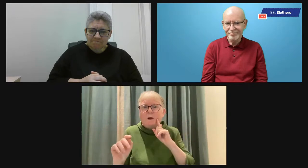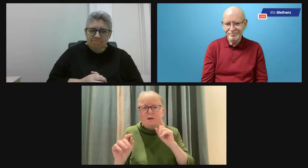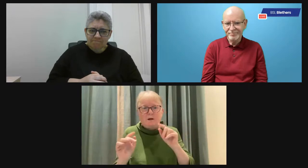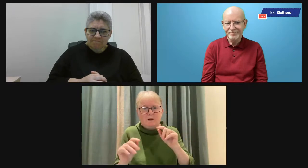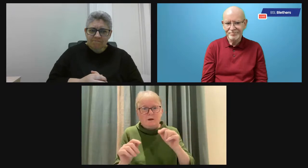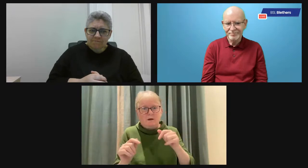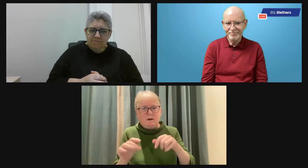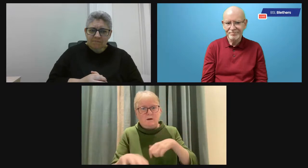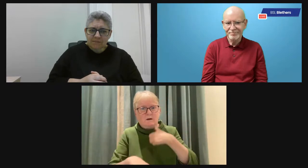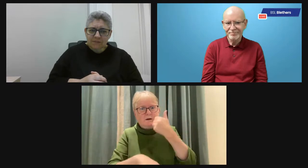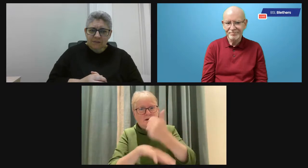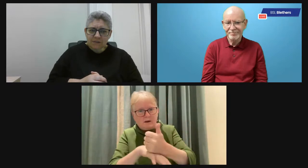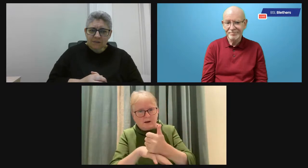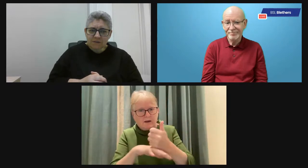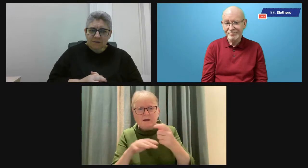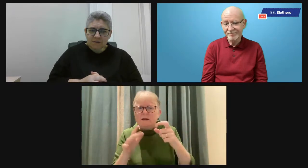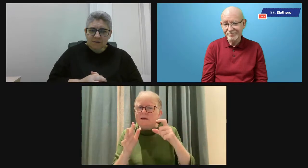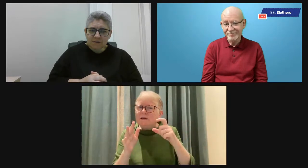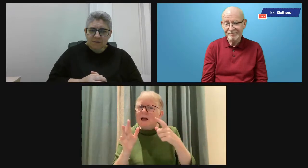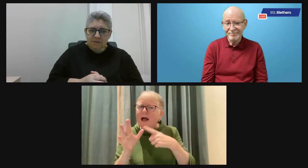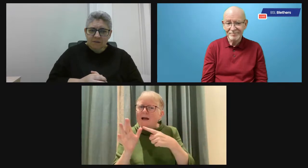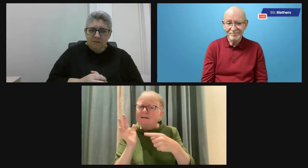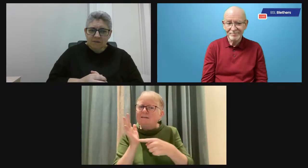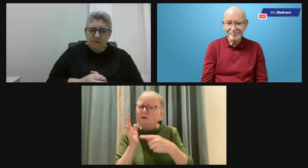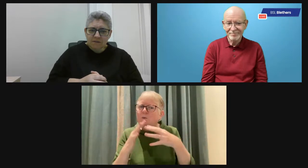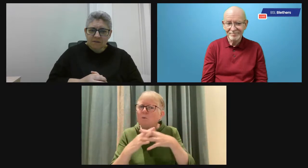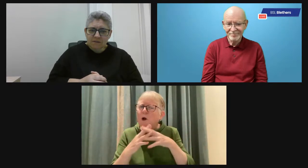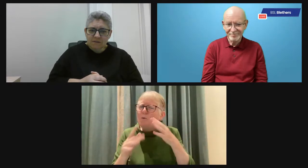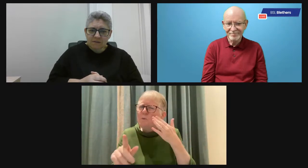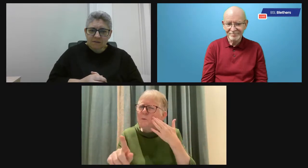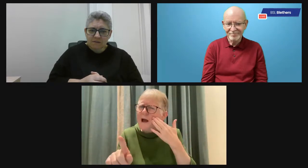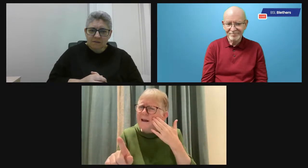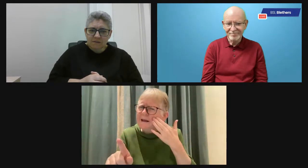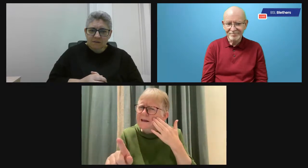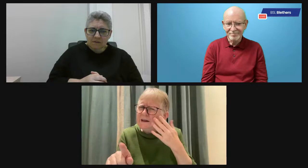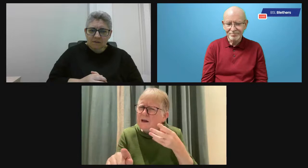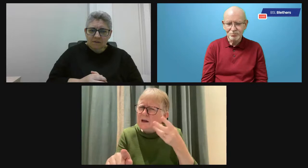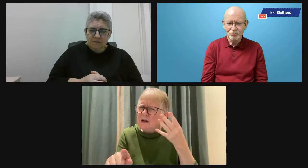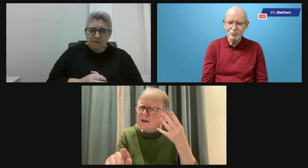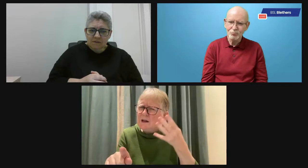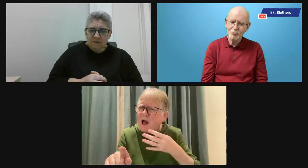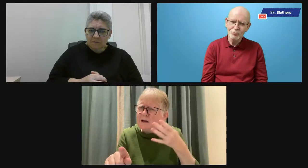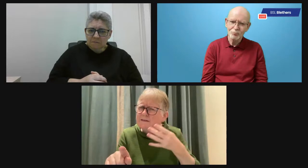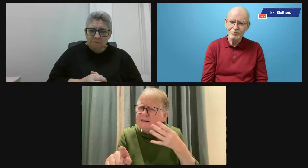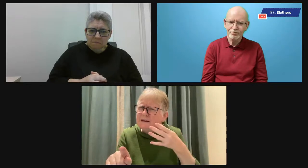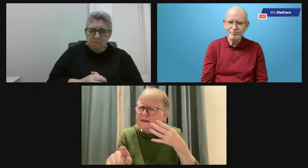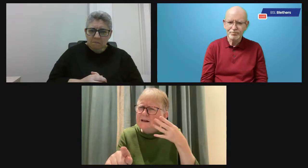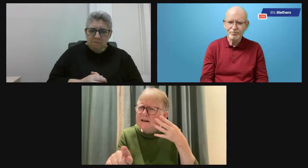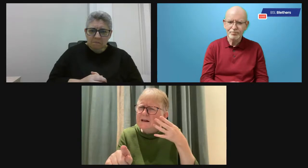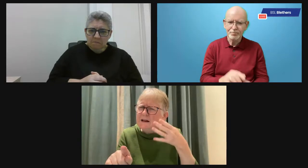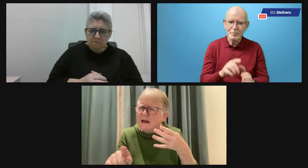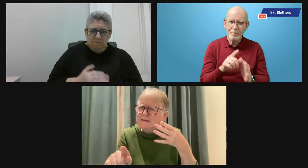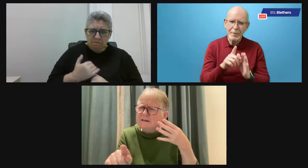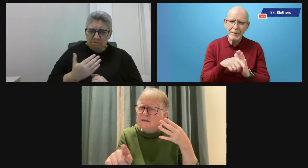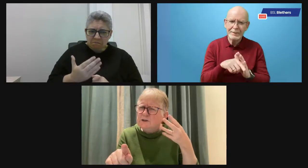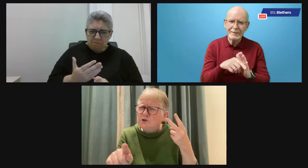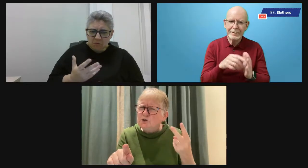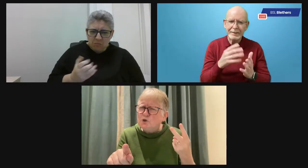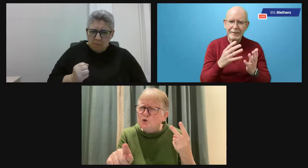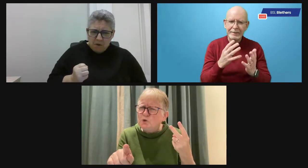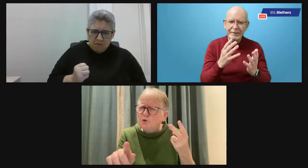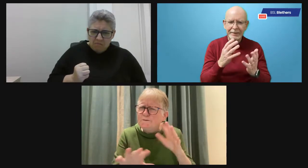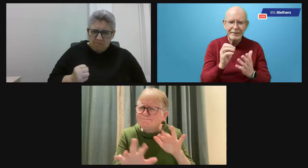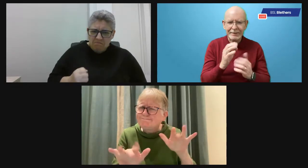to interpreters, for example. And so when we set up, when was that